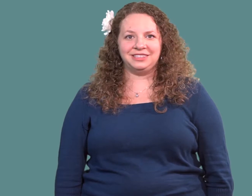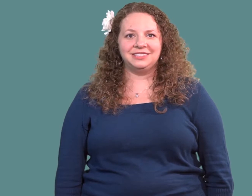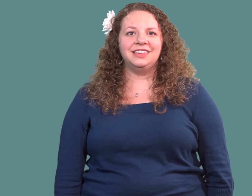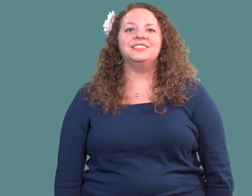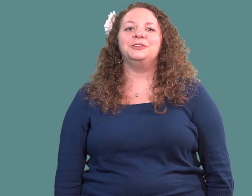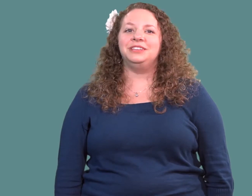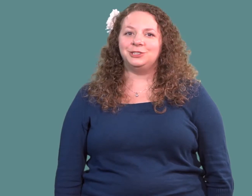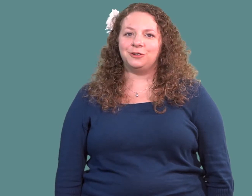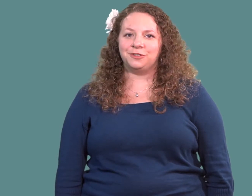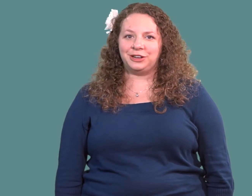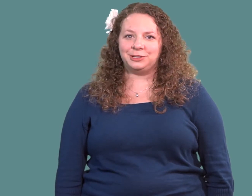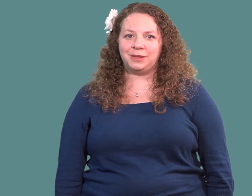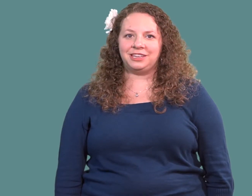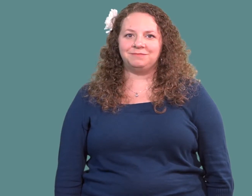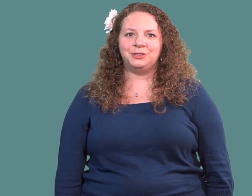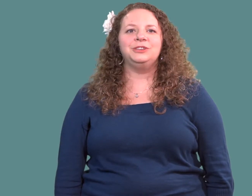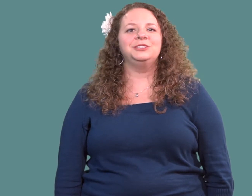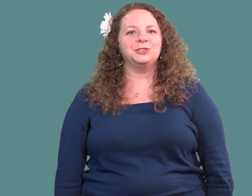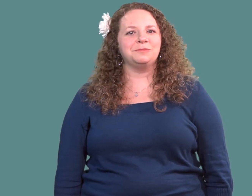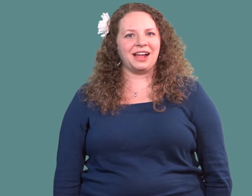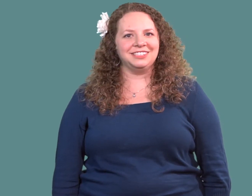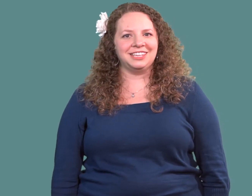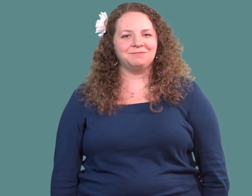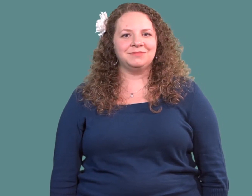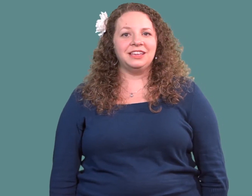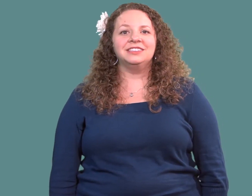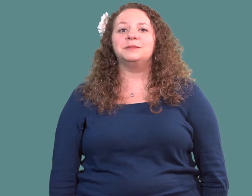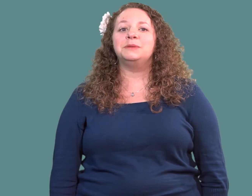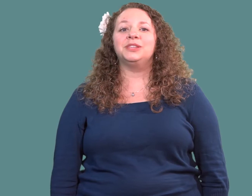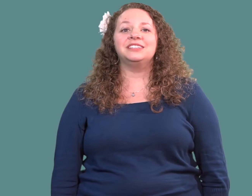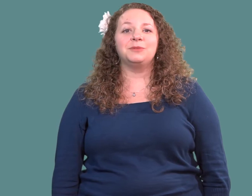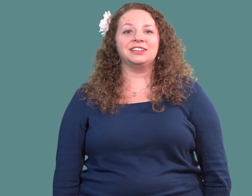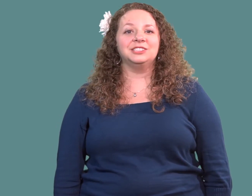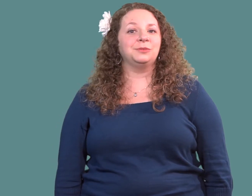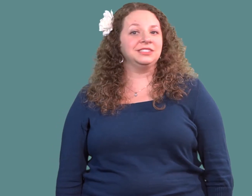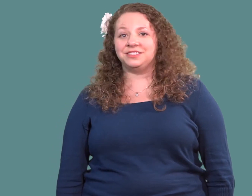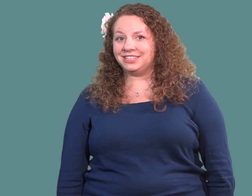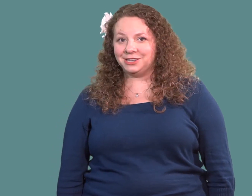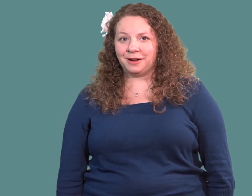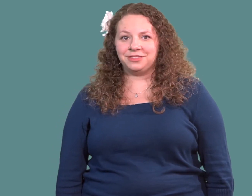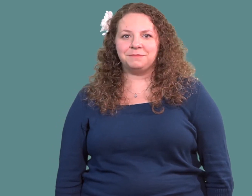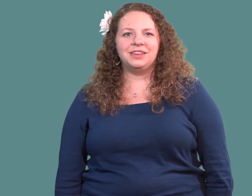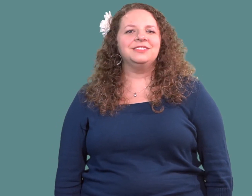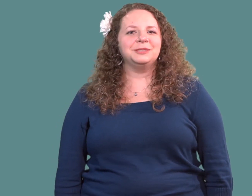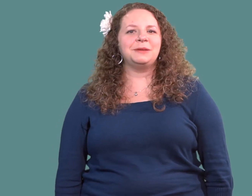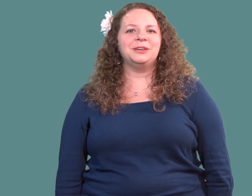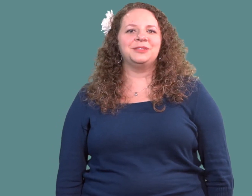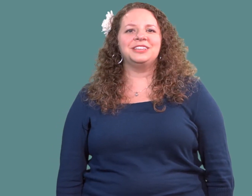points that you need to know for fingerspelling, you need to start practicing. Some people like to practice the words that they see around them. This might be a good thing